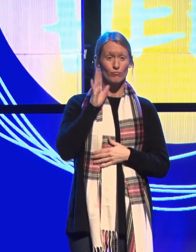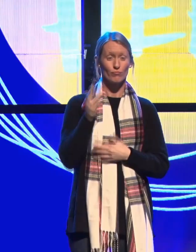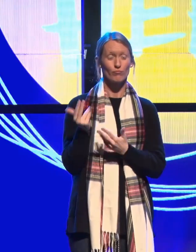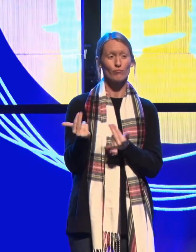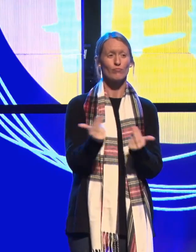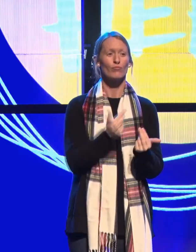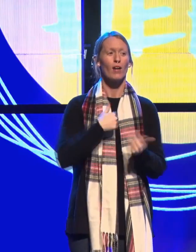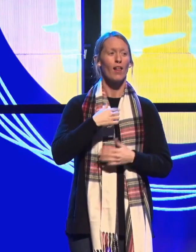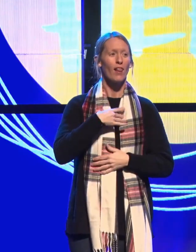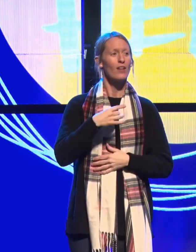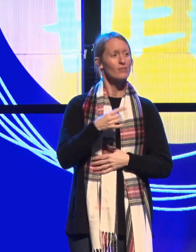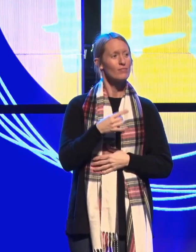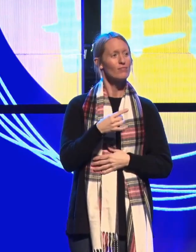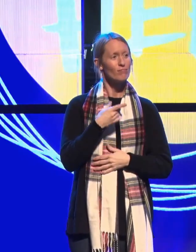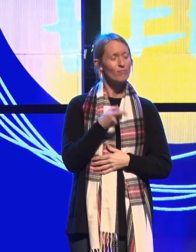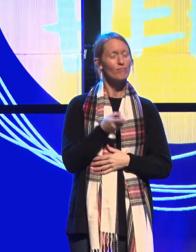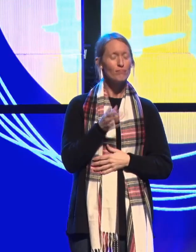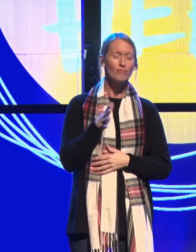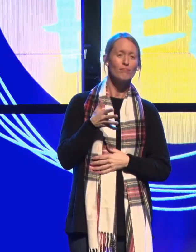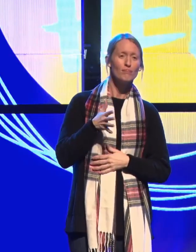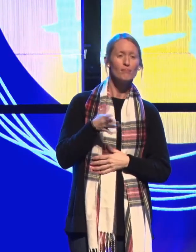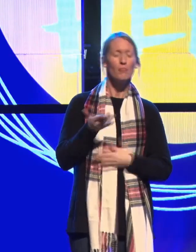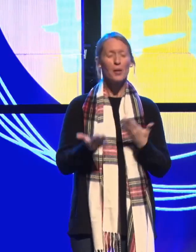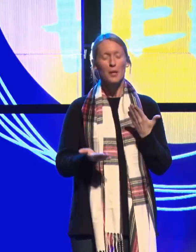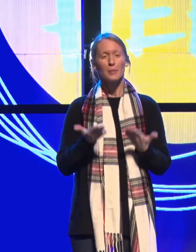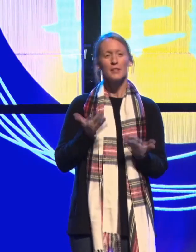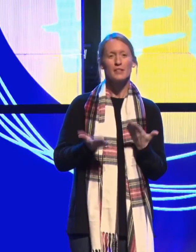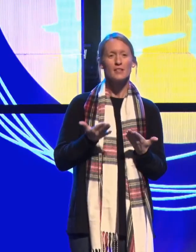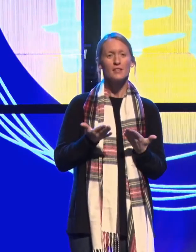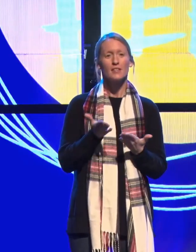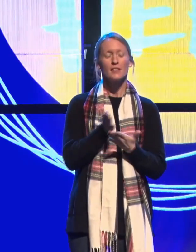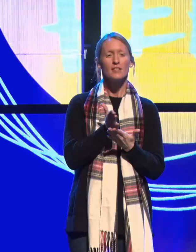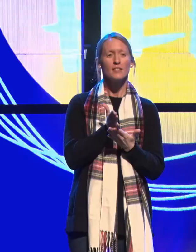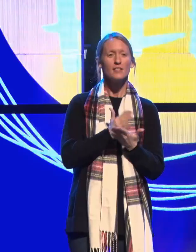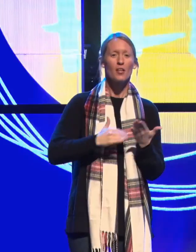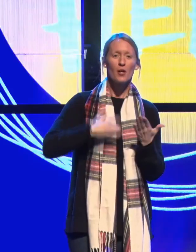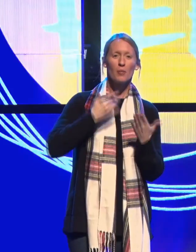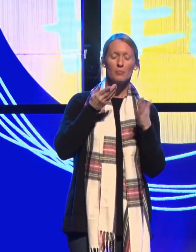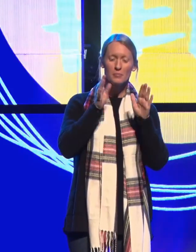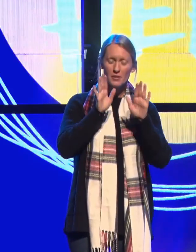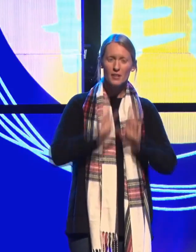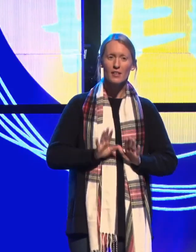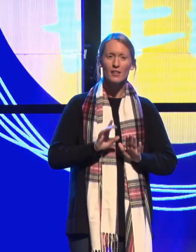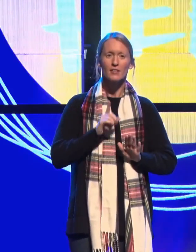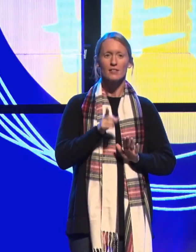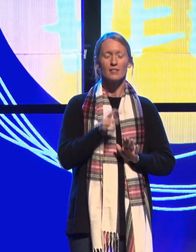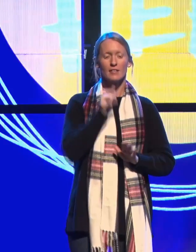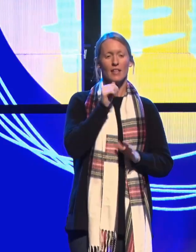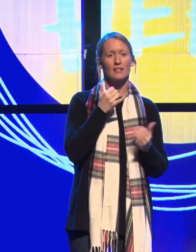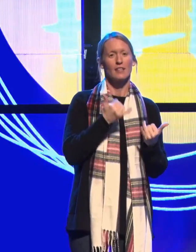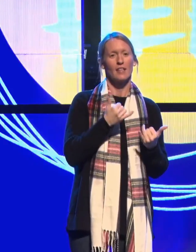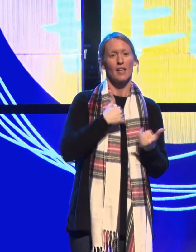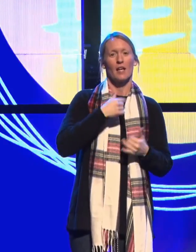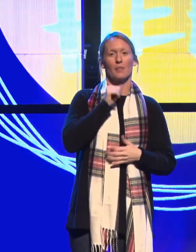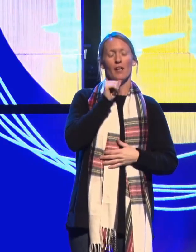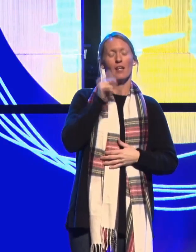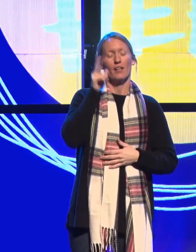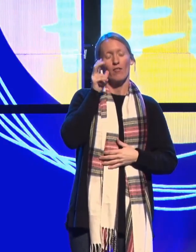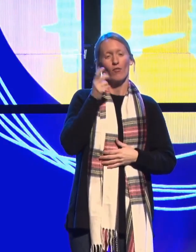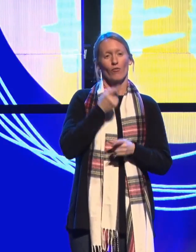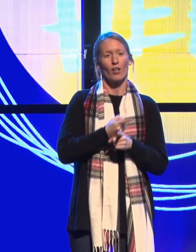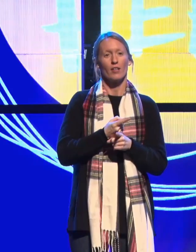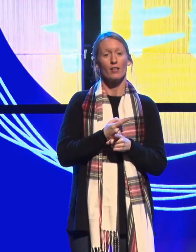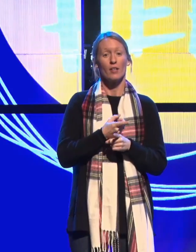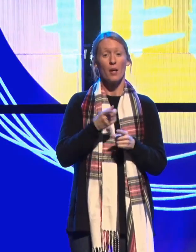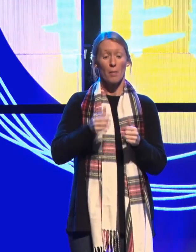John, I like it, John. You can hang out with me. John's like, maybe. Some Sundays, today not so much. I'm not the devil, right? Most of us don't